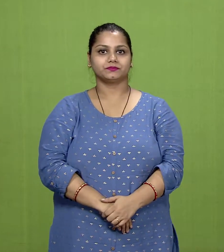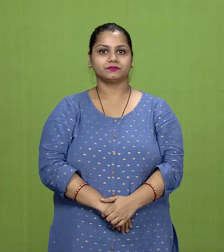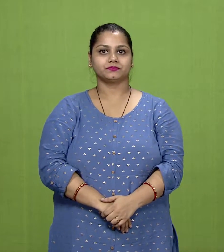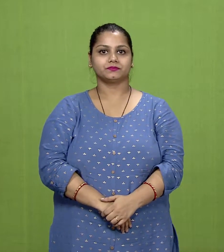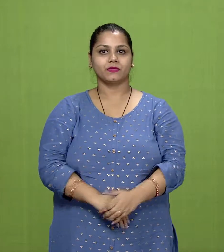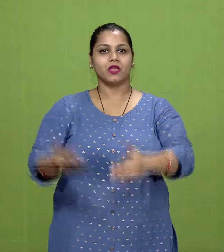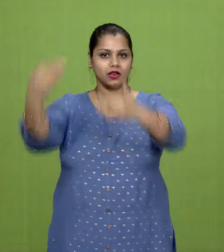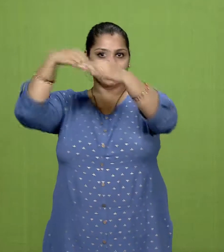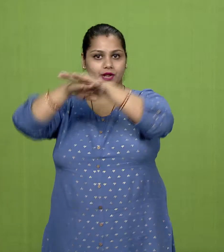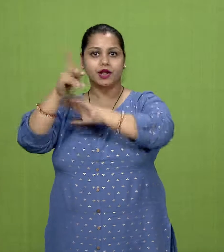Under a peepal tree.